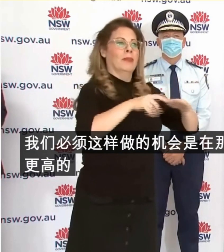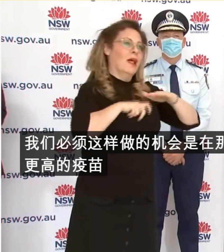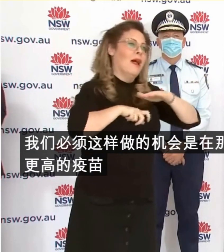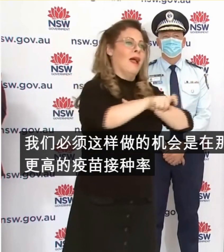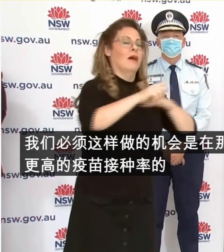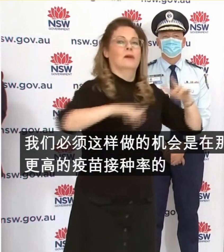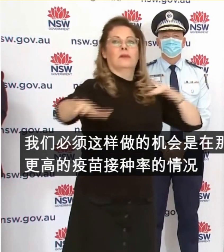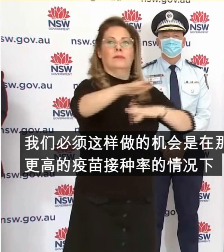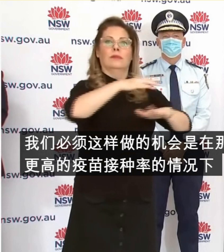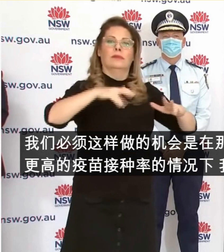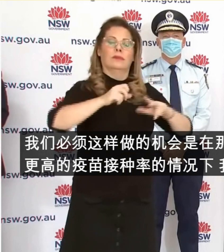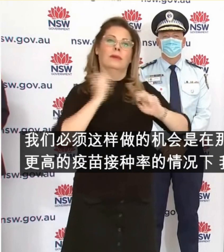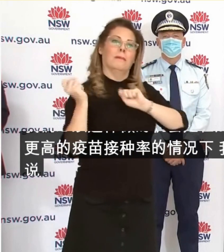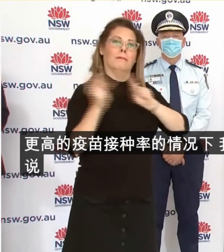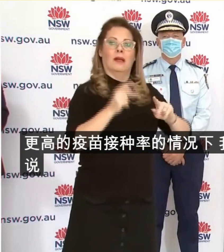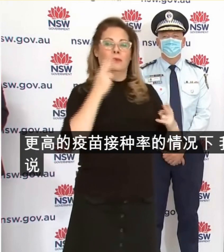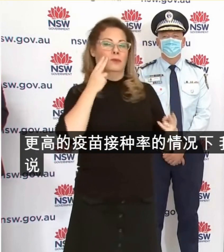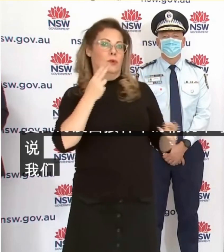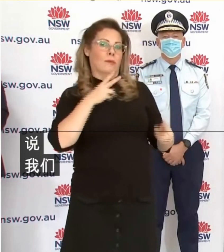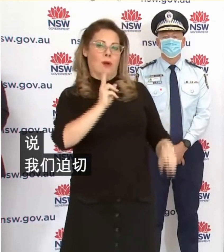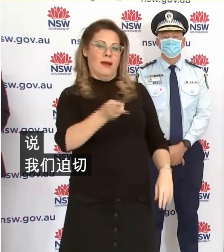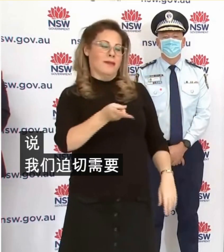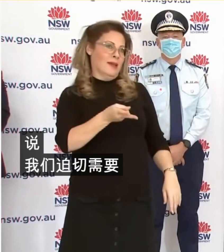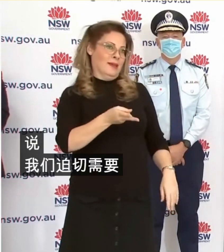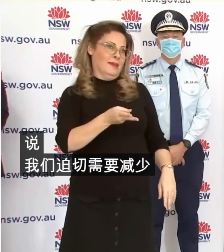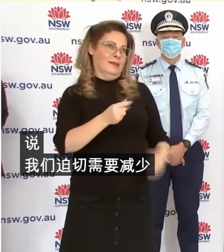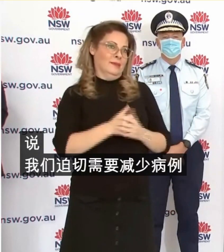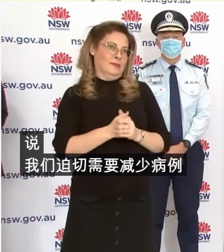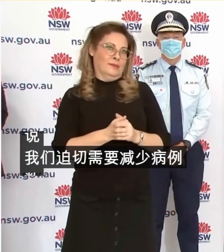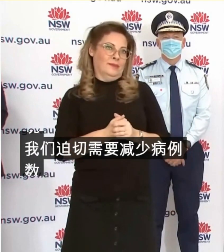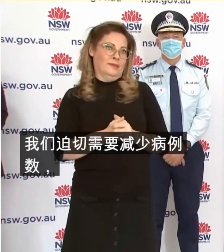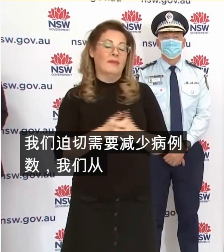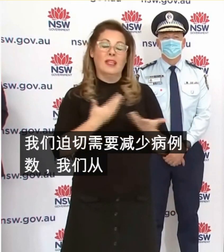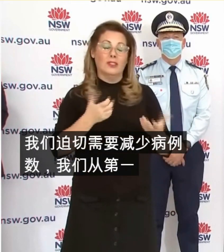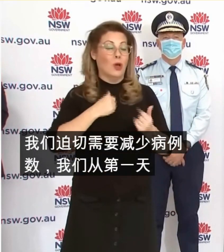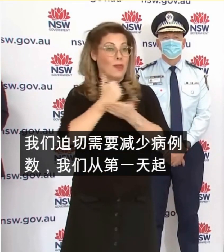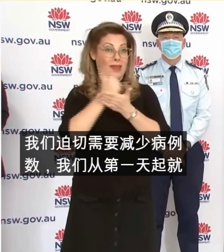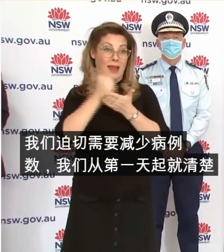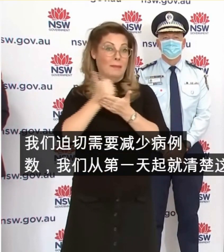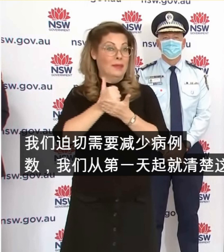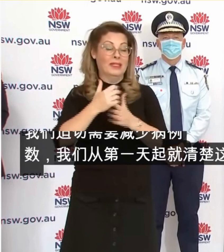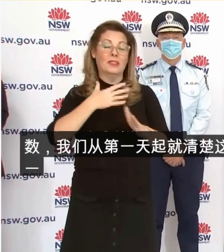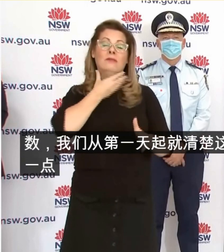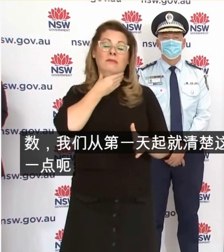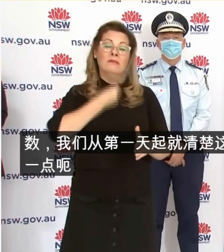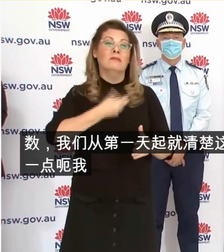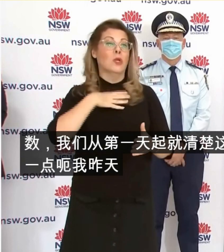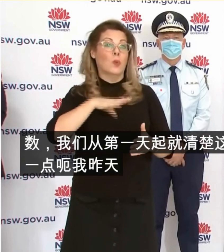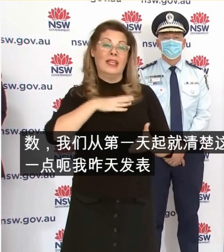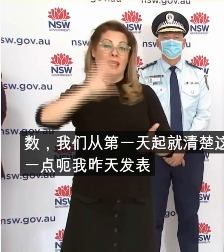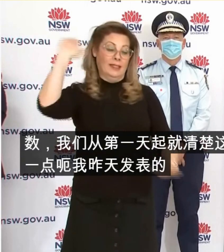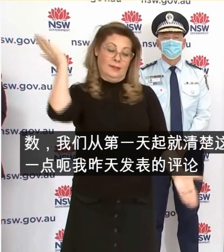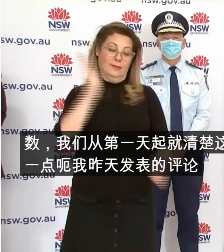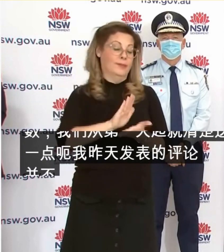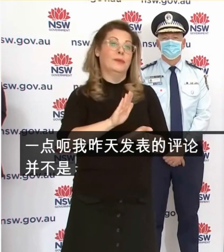with those higher vaccination rates. But also, can I say, we desperately need to reduce the case numbers. And we've been clear about that from day